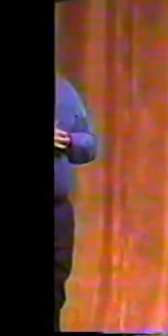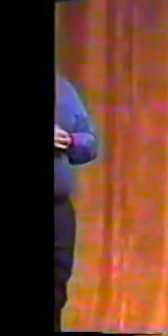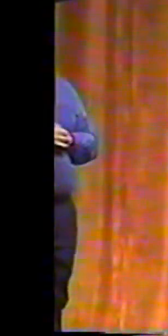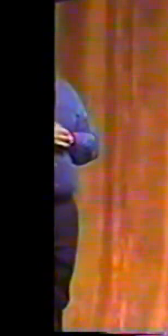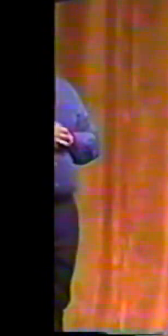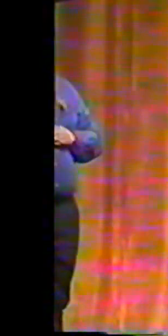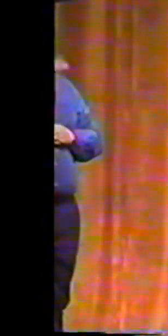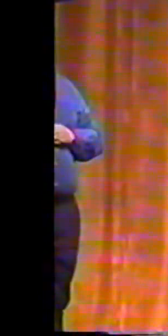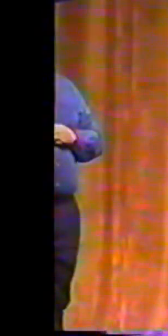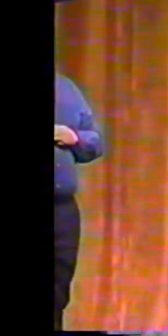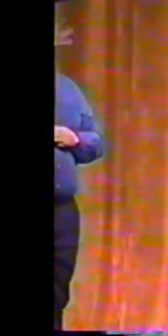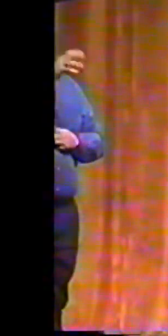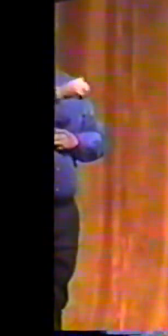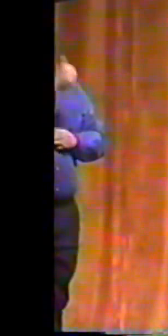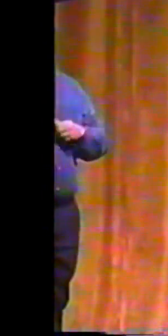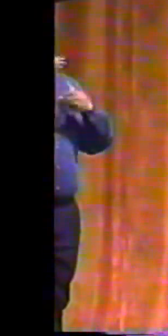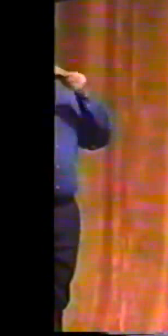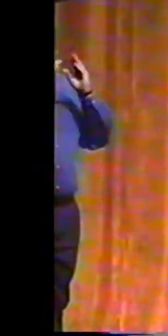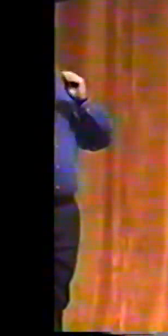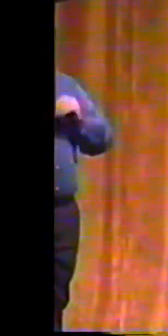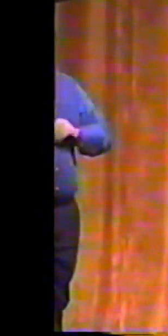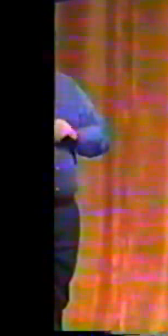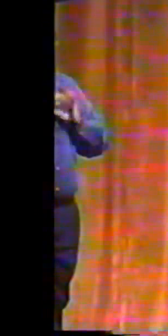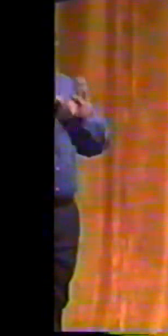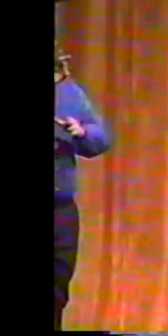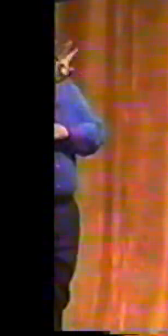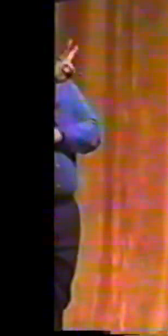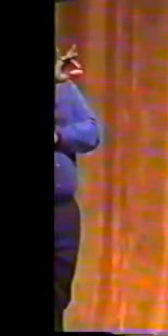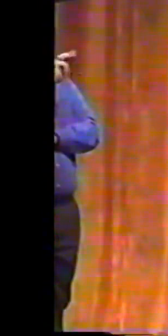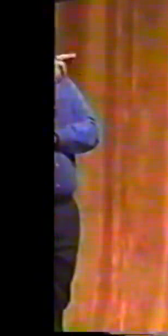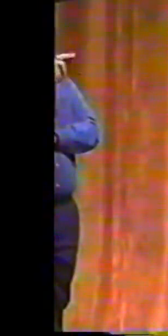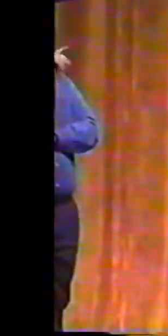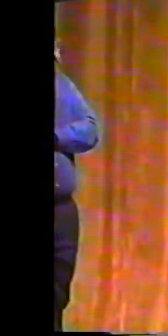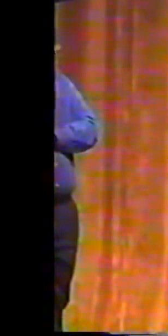Oh, by the way, one other story we just found out. William Thin, the gentleman I mentioned before,